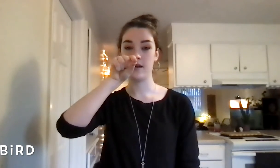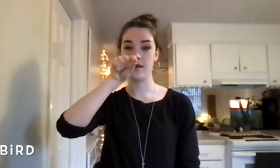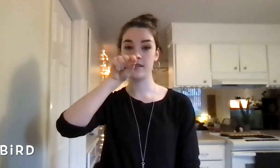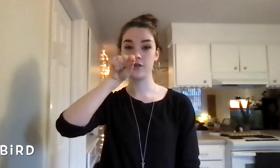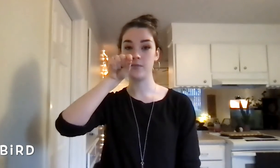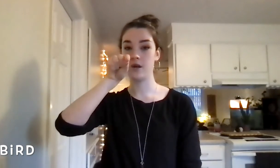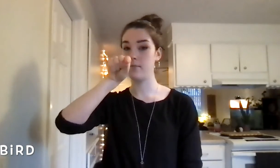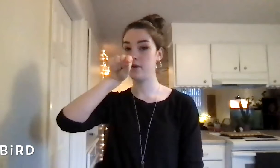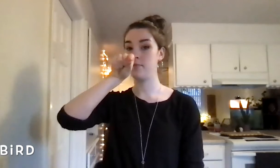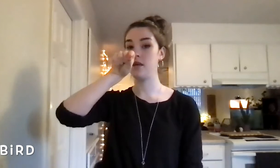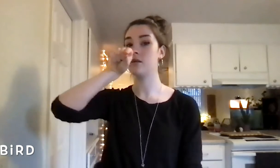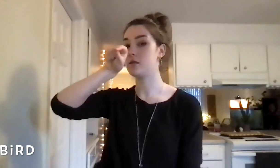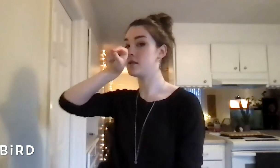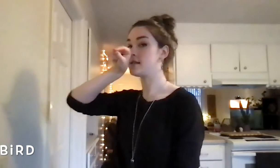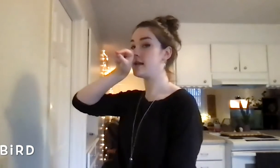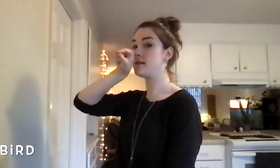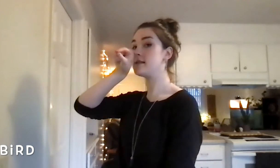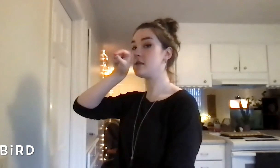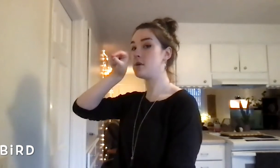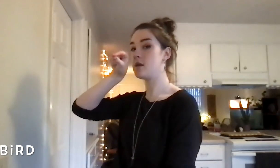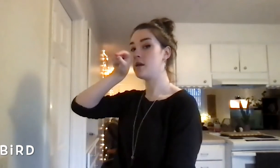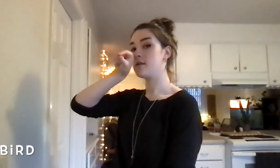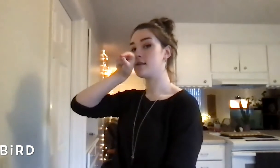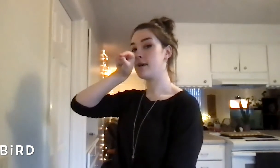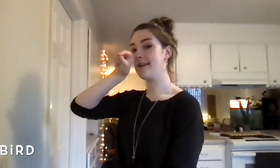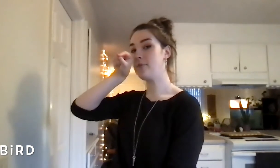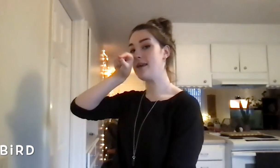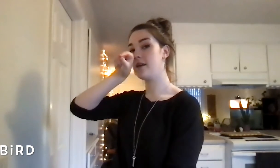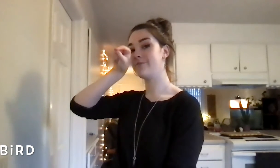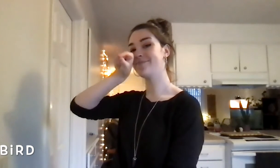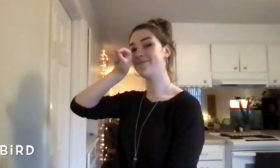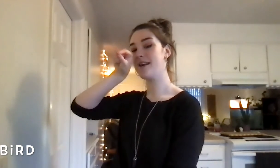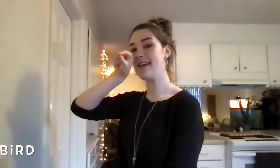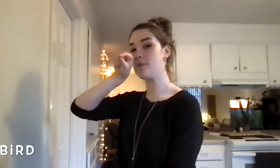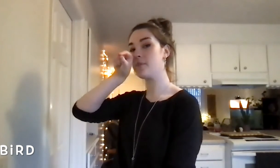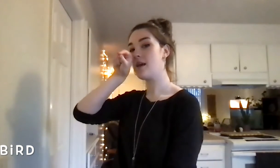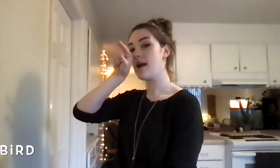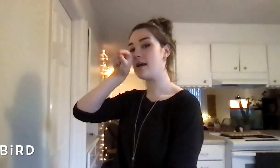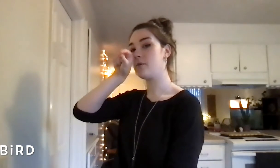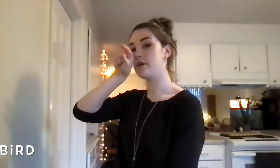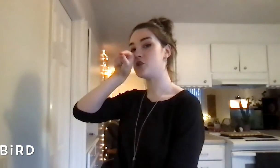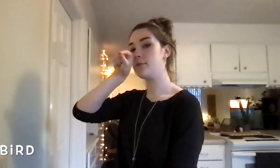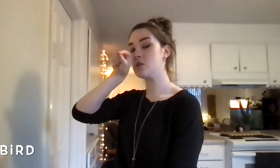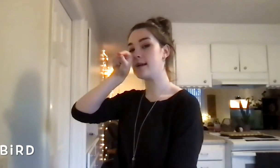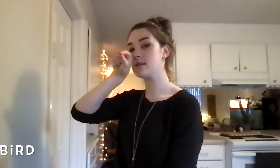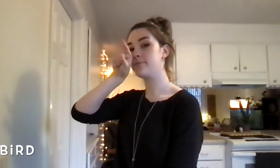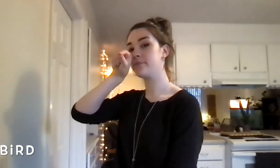this is going to be our bird beak. Turn to the side so you can see me. So this is my little beak right here. And I'm going to chirp it twice. Chirp,